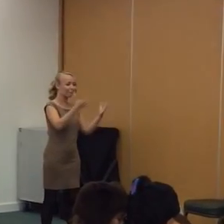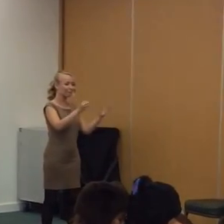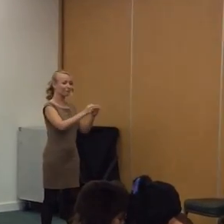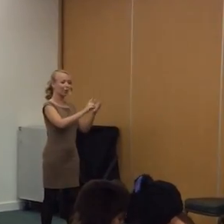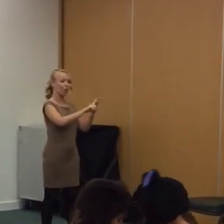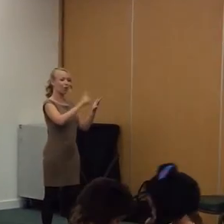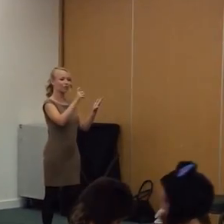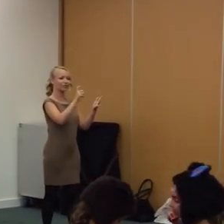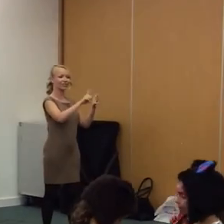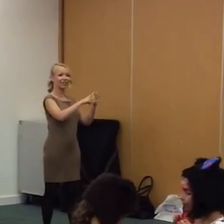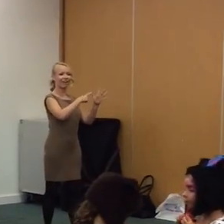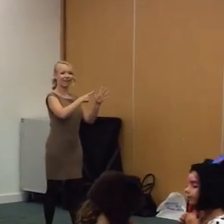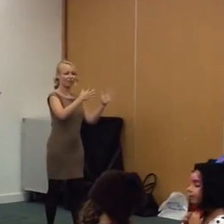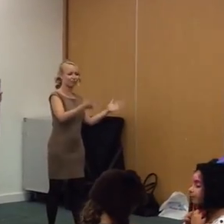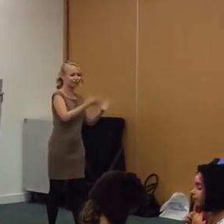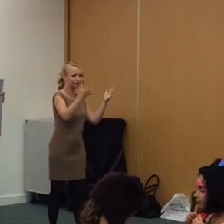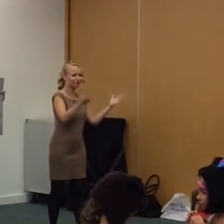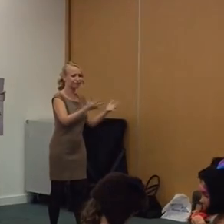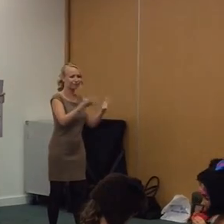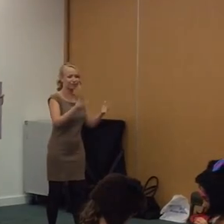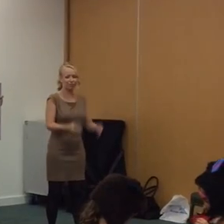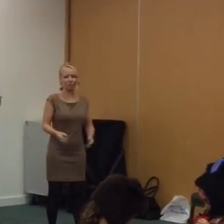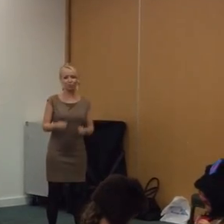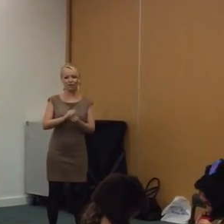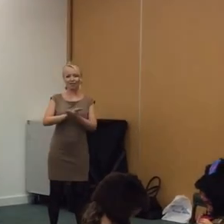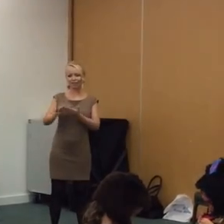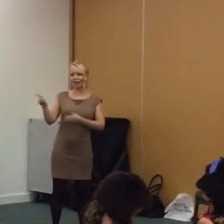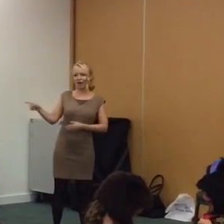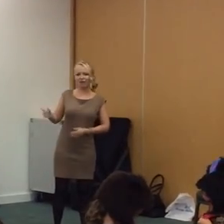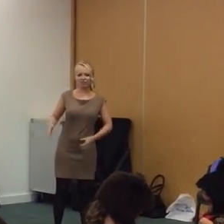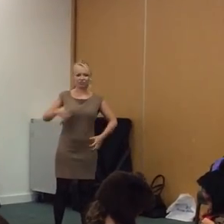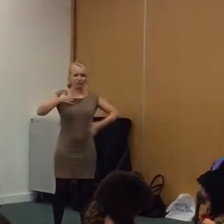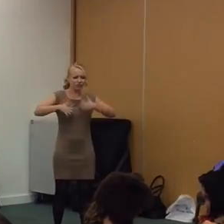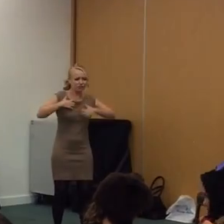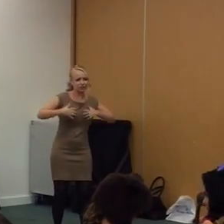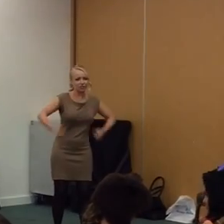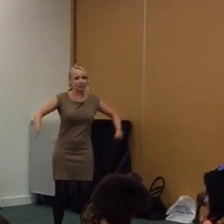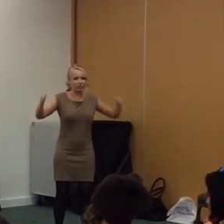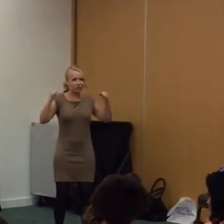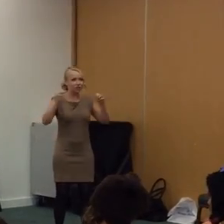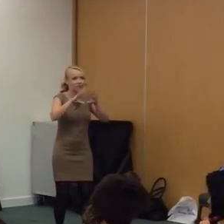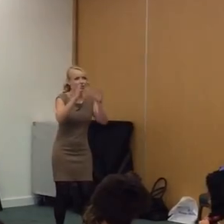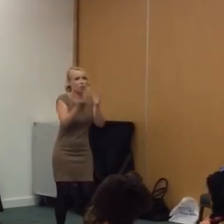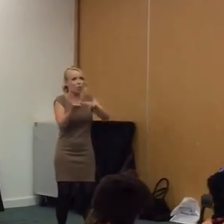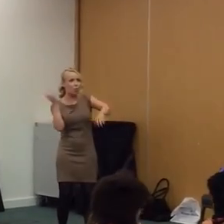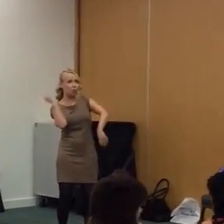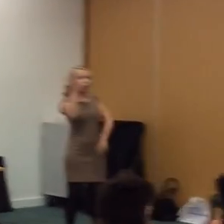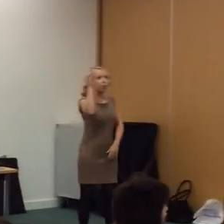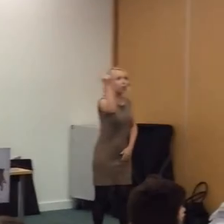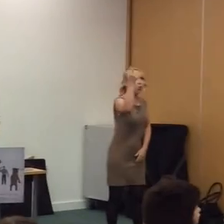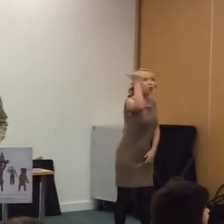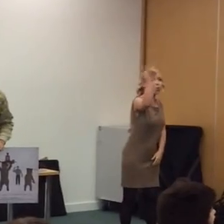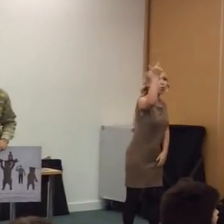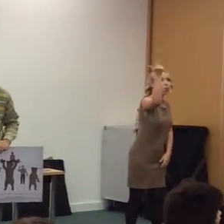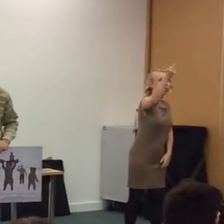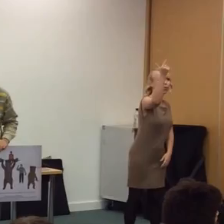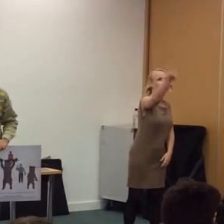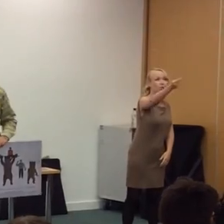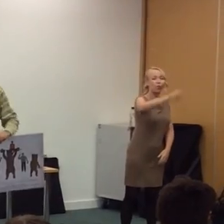together, even if strong Brunhilfer was a little too enthusiastic at times. Now, how strong are you feeling? You feeling